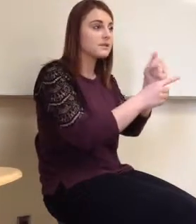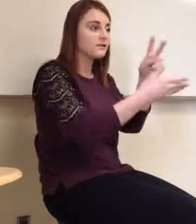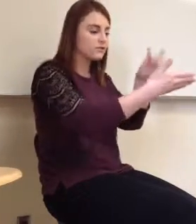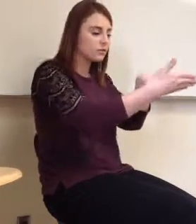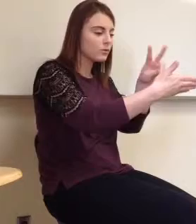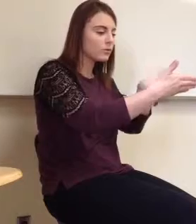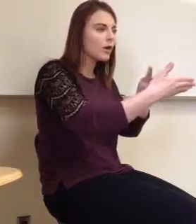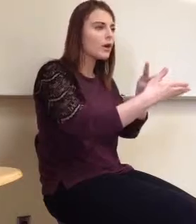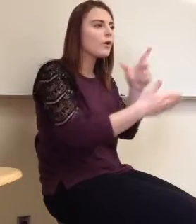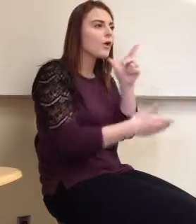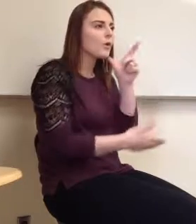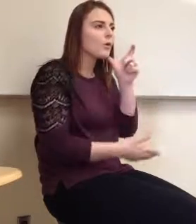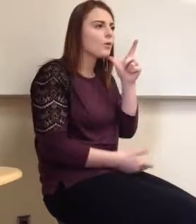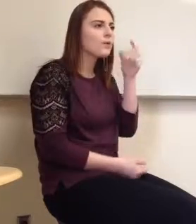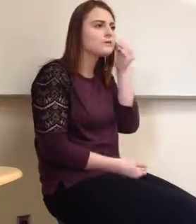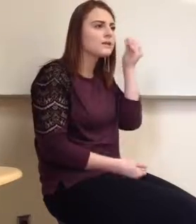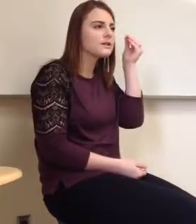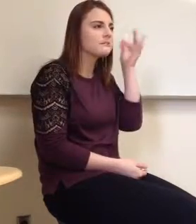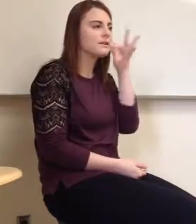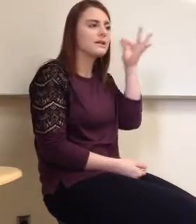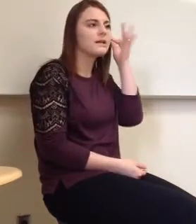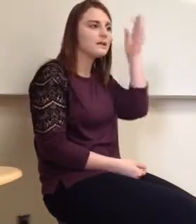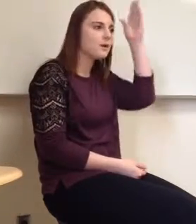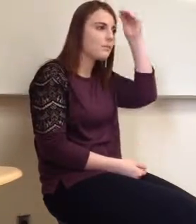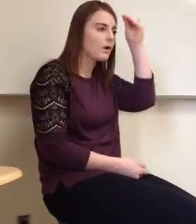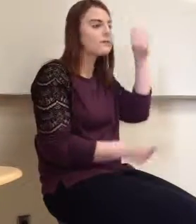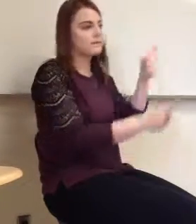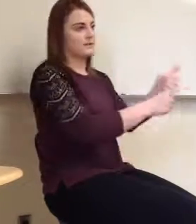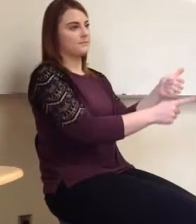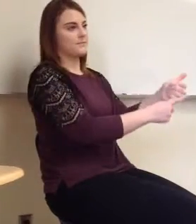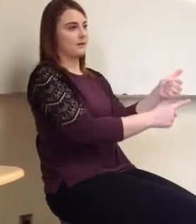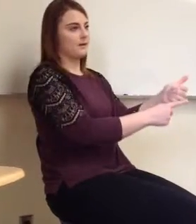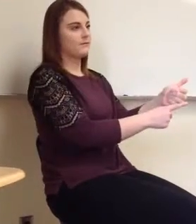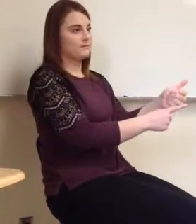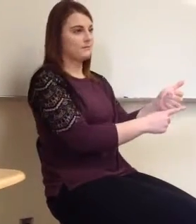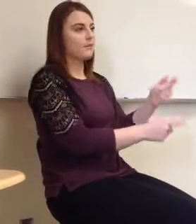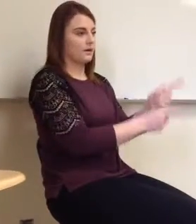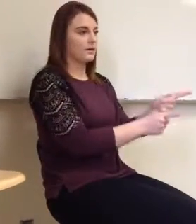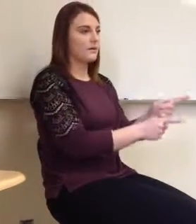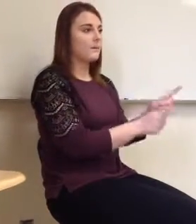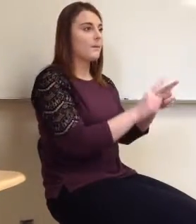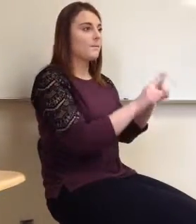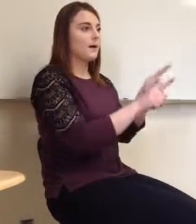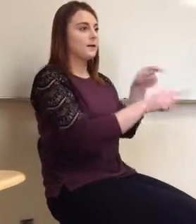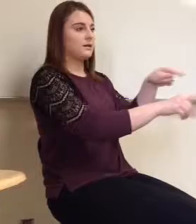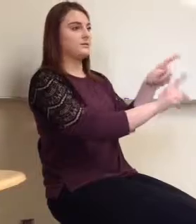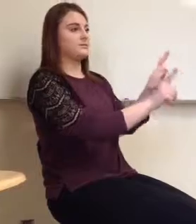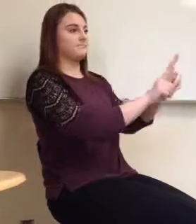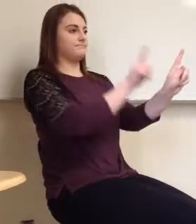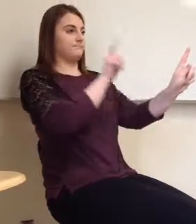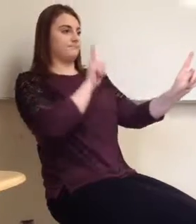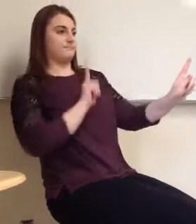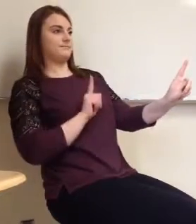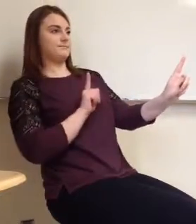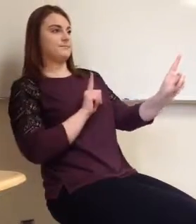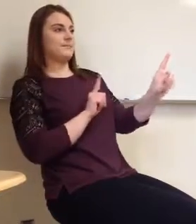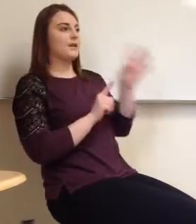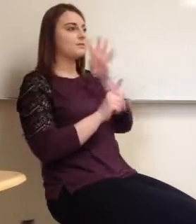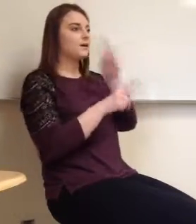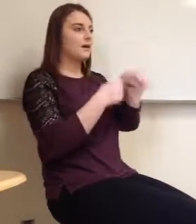about? Himself. But he's stepping back and talking about third person. Most of this essay is in first